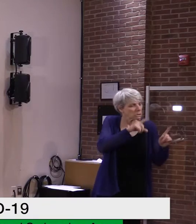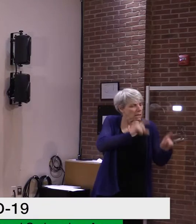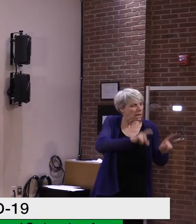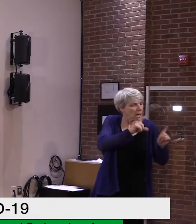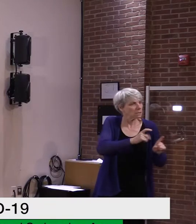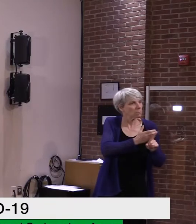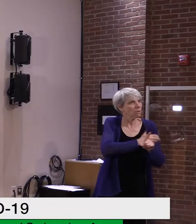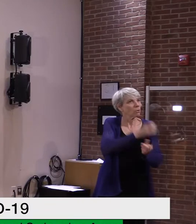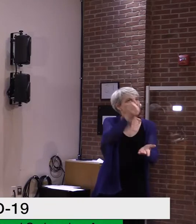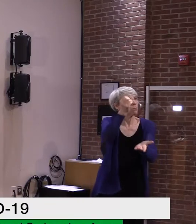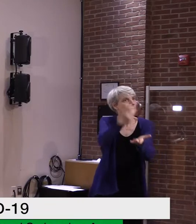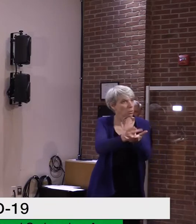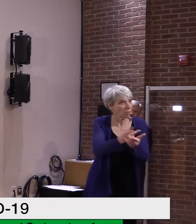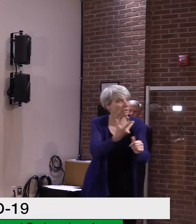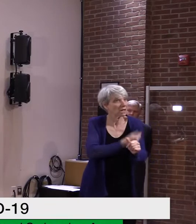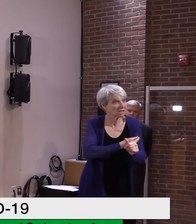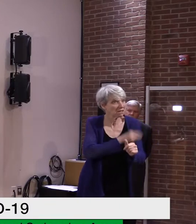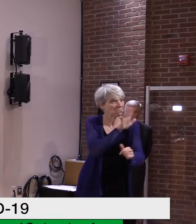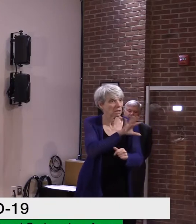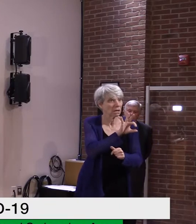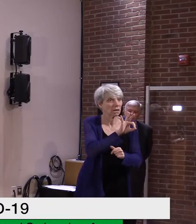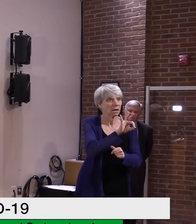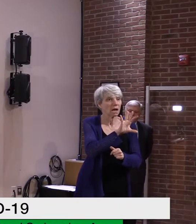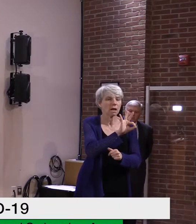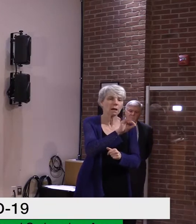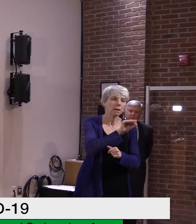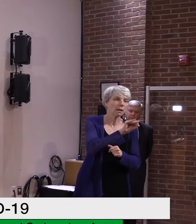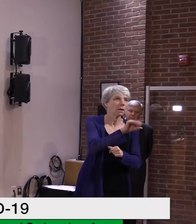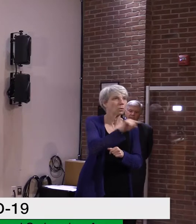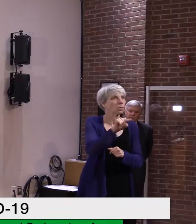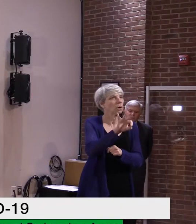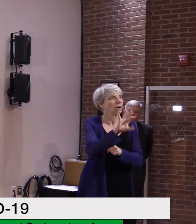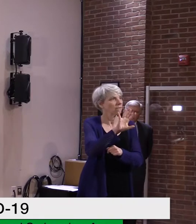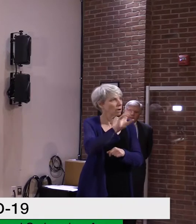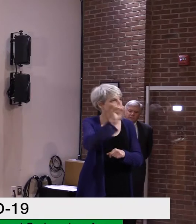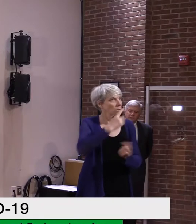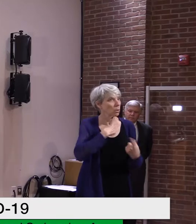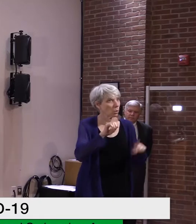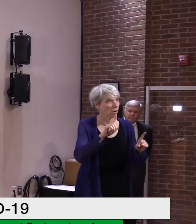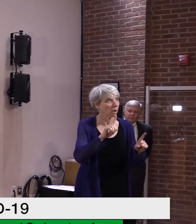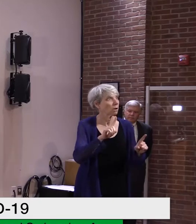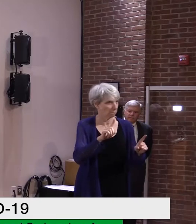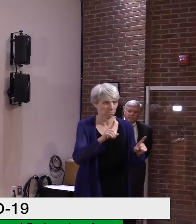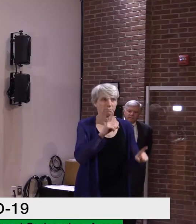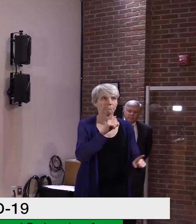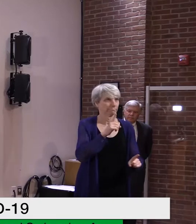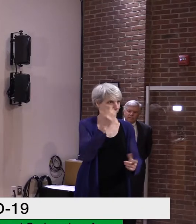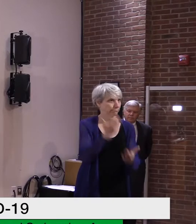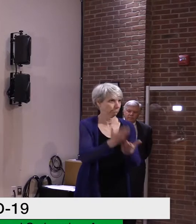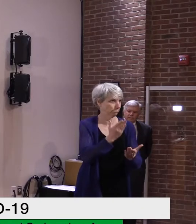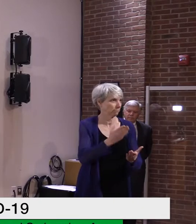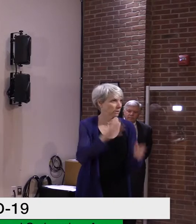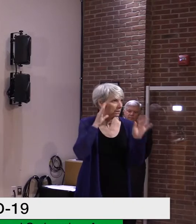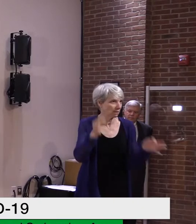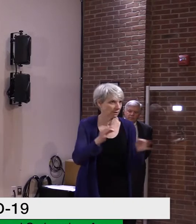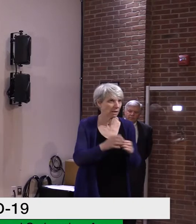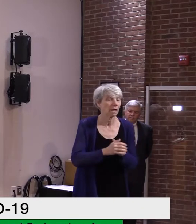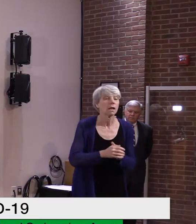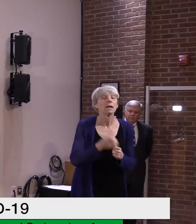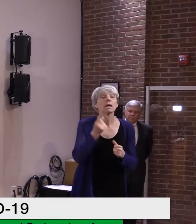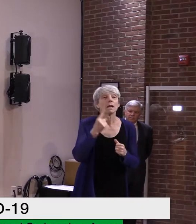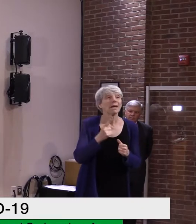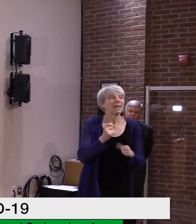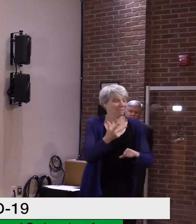studies. Though you might have some side effects after getting vaccinated, They are normal signs that your body is